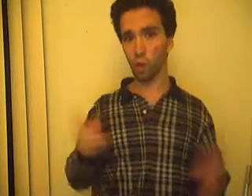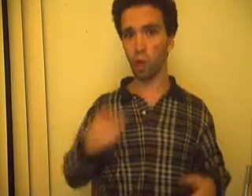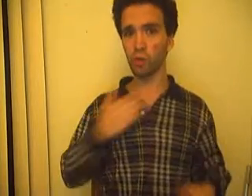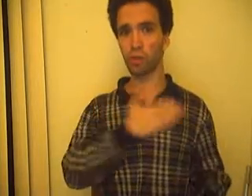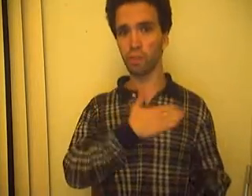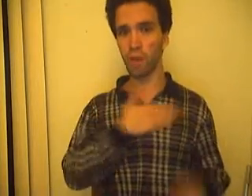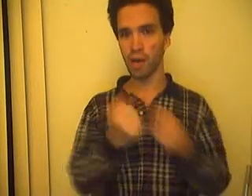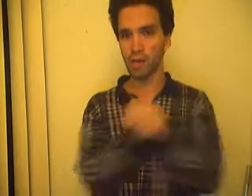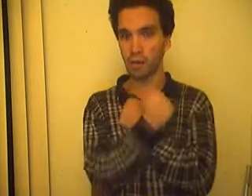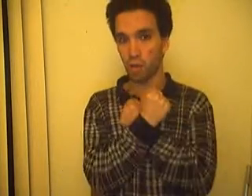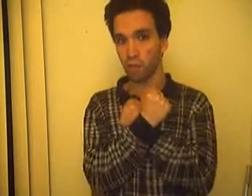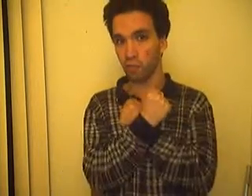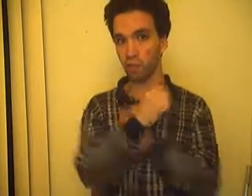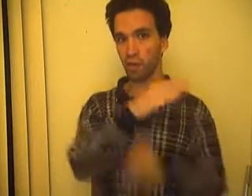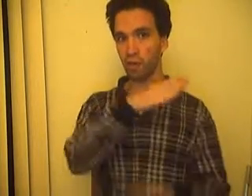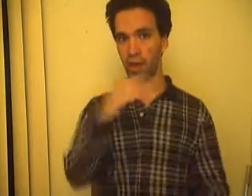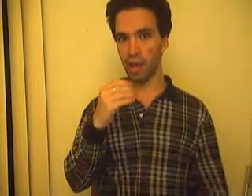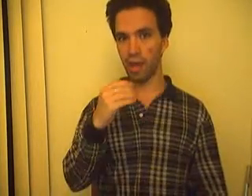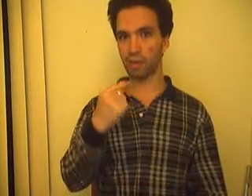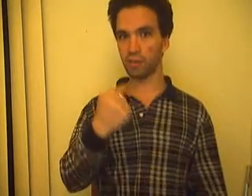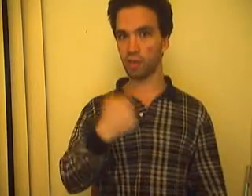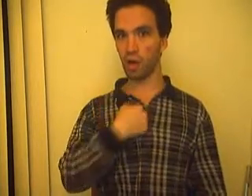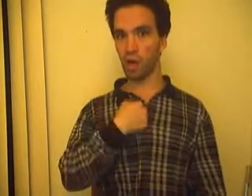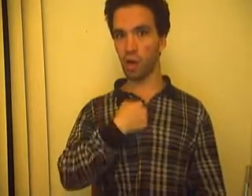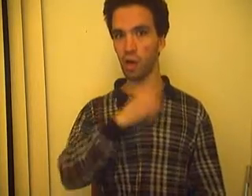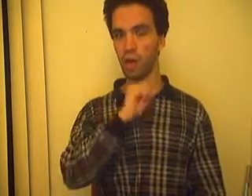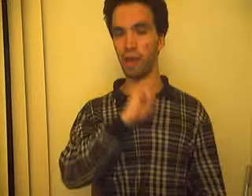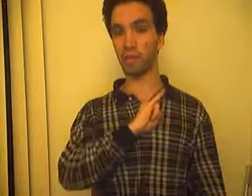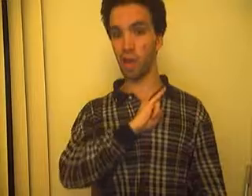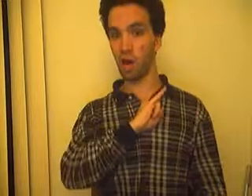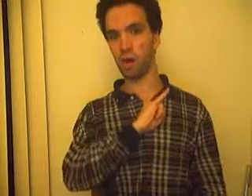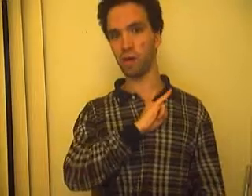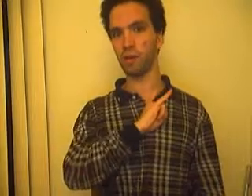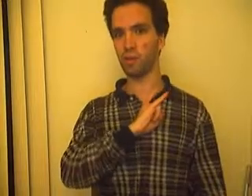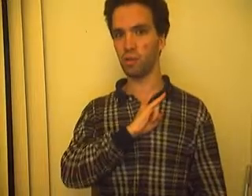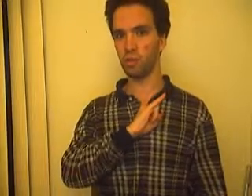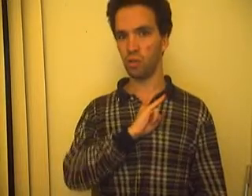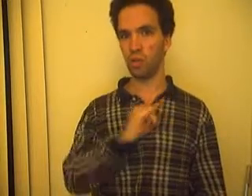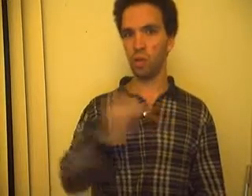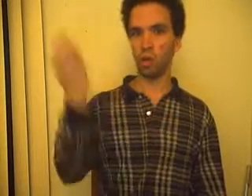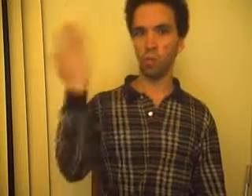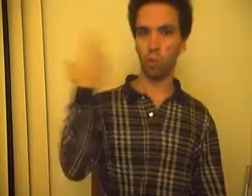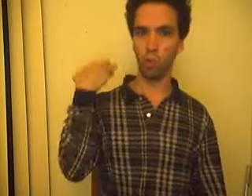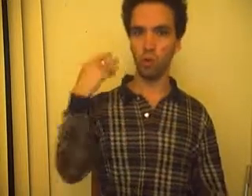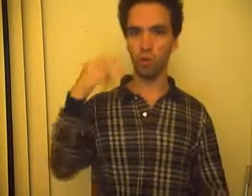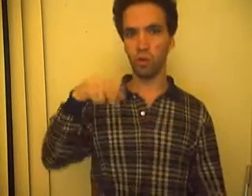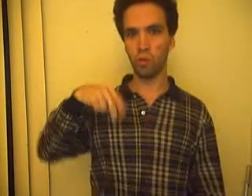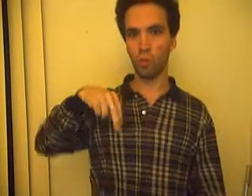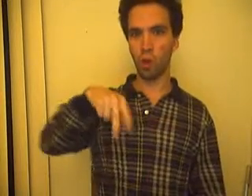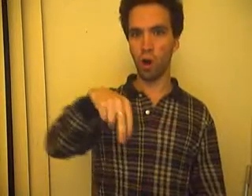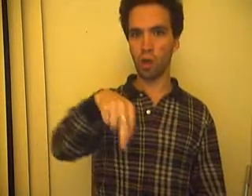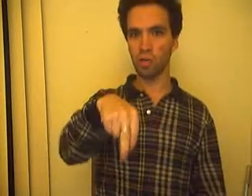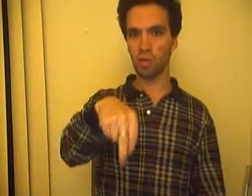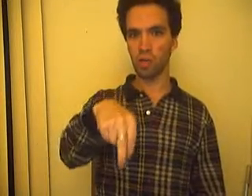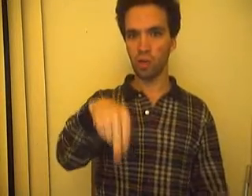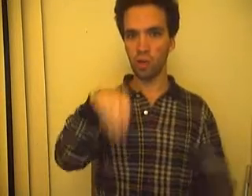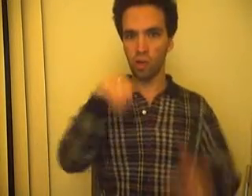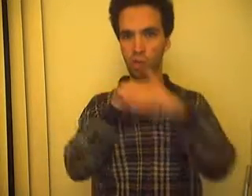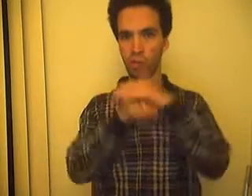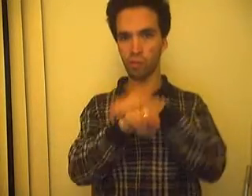Quote, my love and I would walk